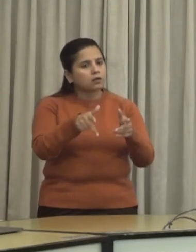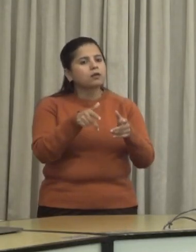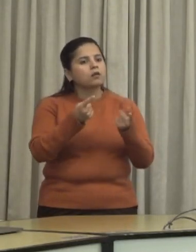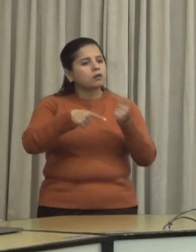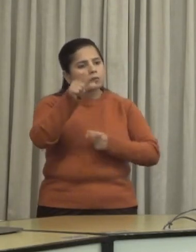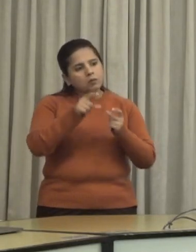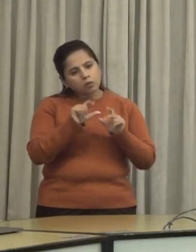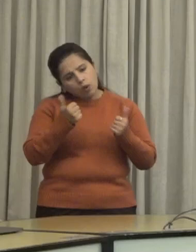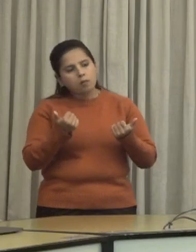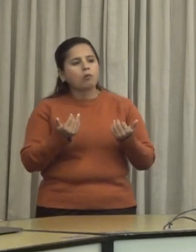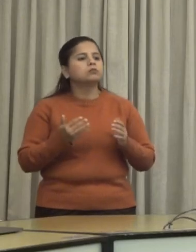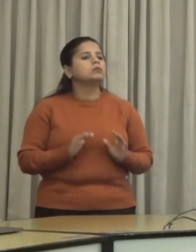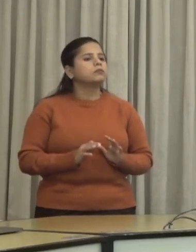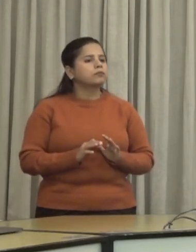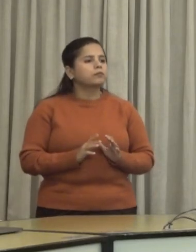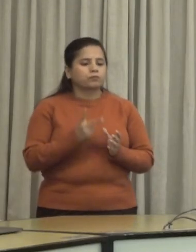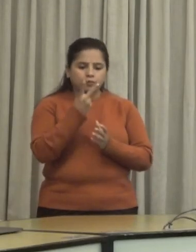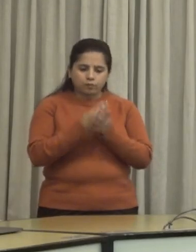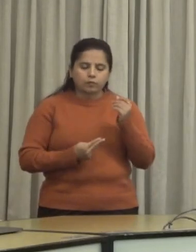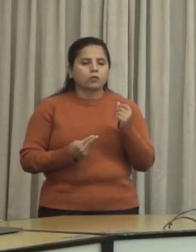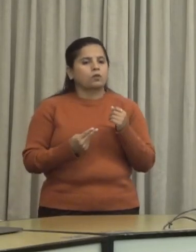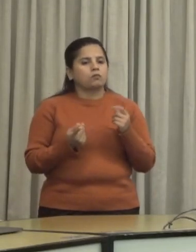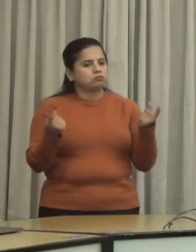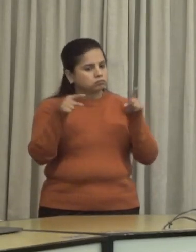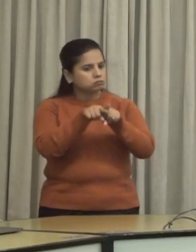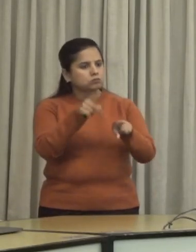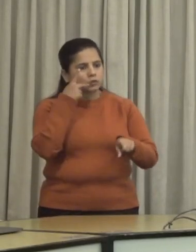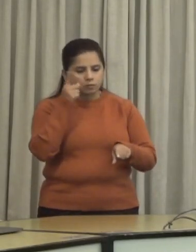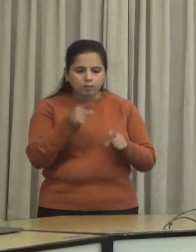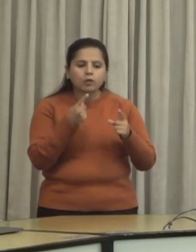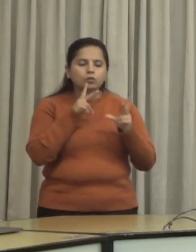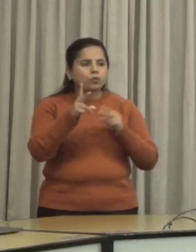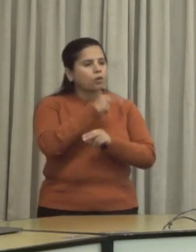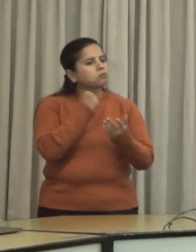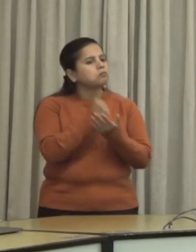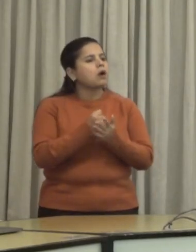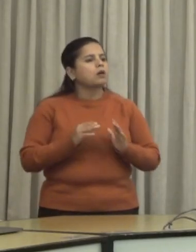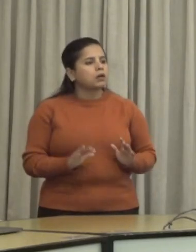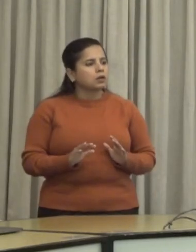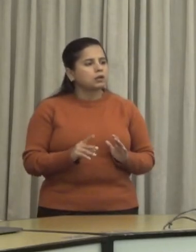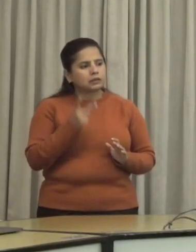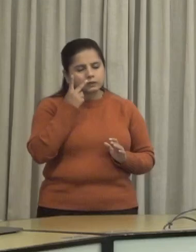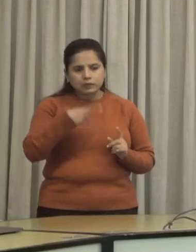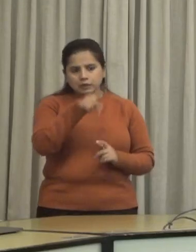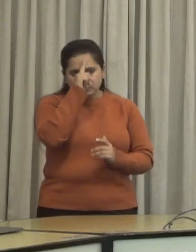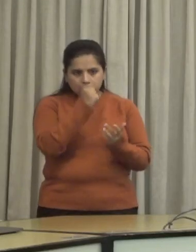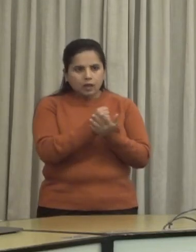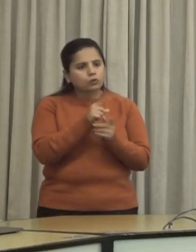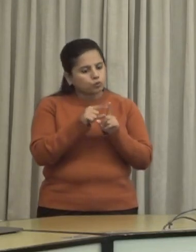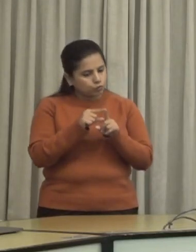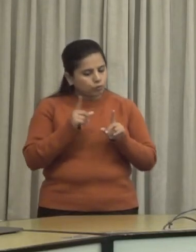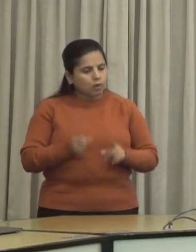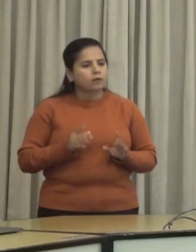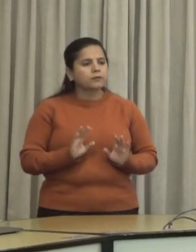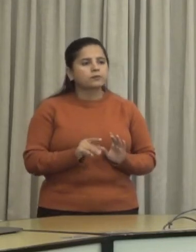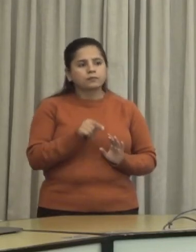of the patient. Both together have to have a dialogue and have a considered decision. You know,